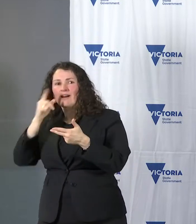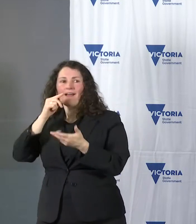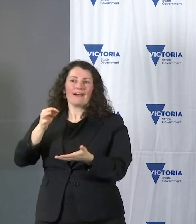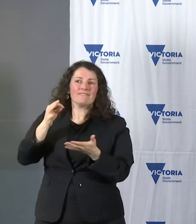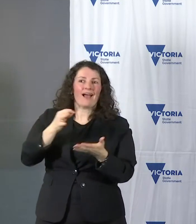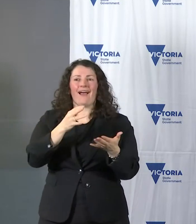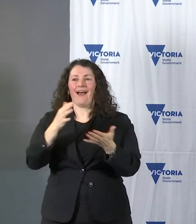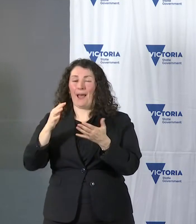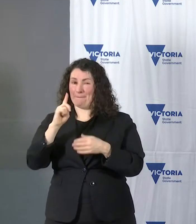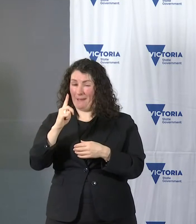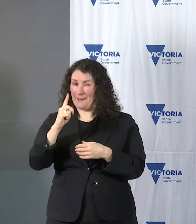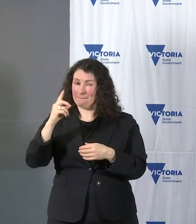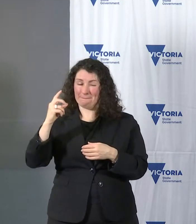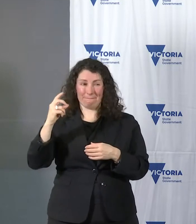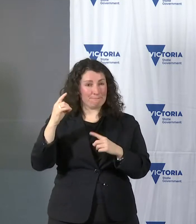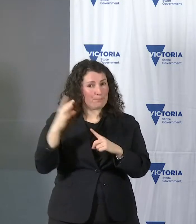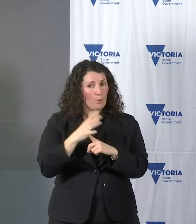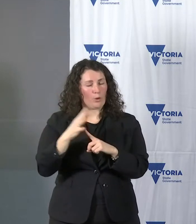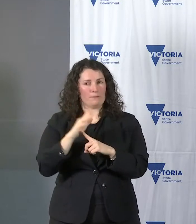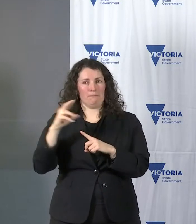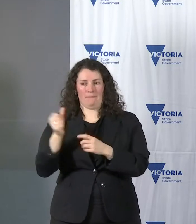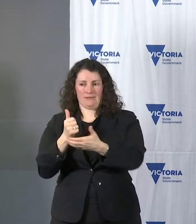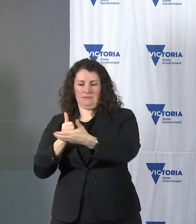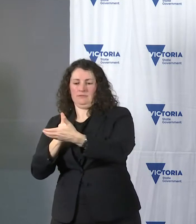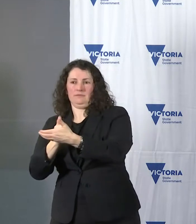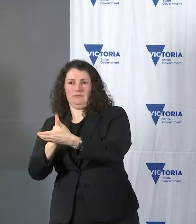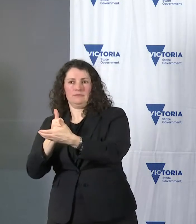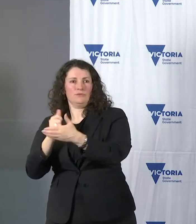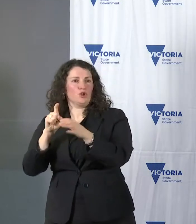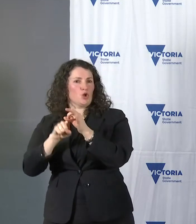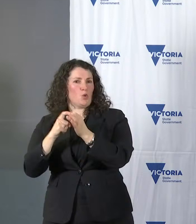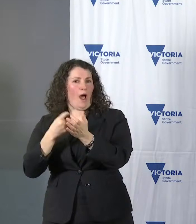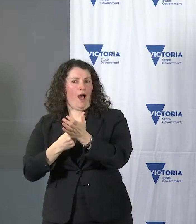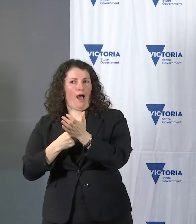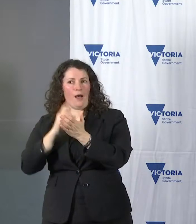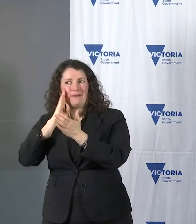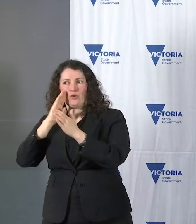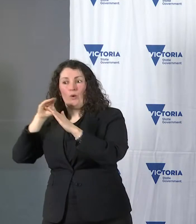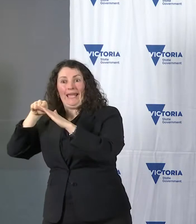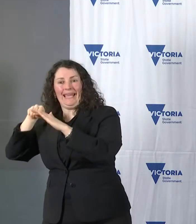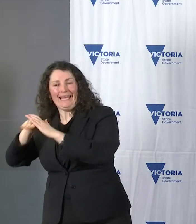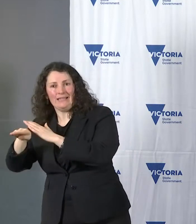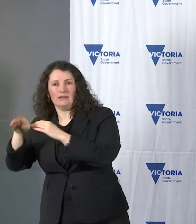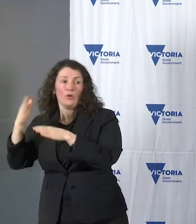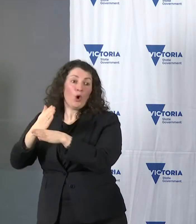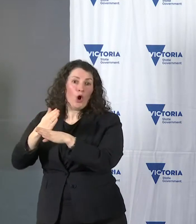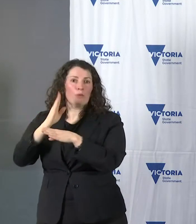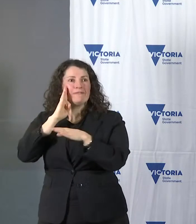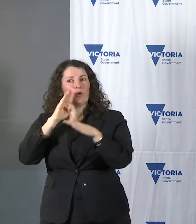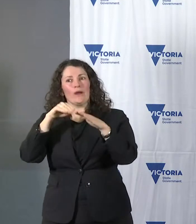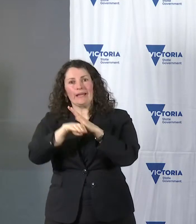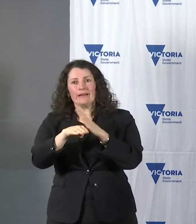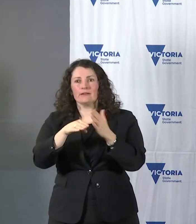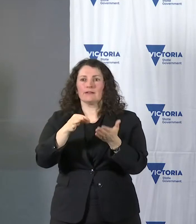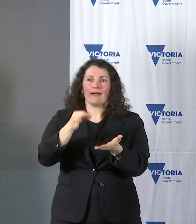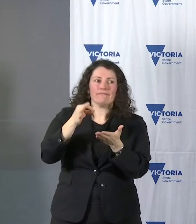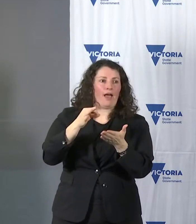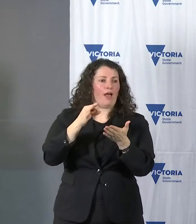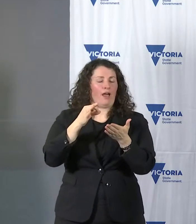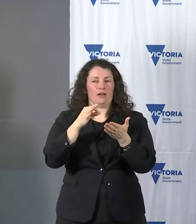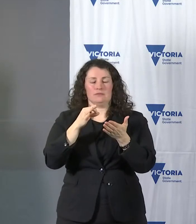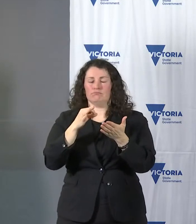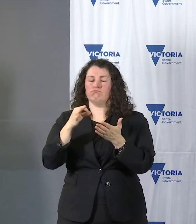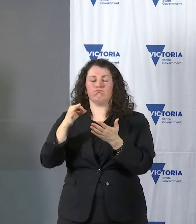issue of data from the QR code systems that we now have in place right across the